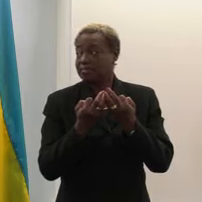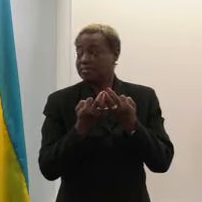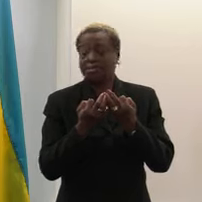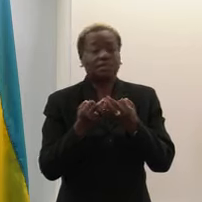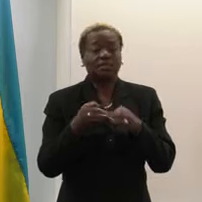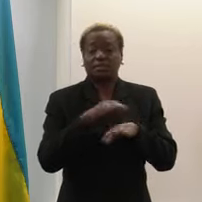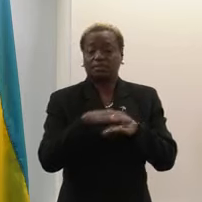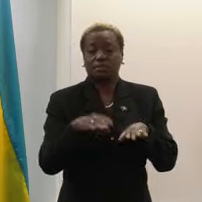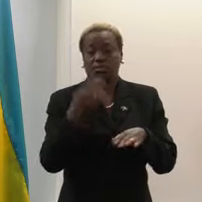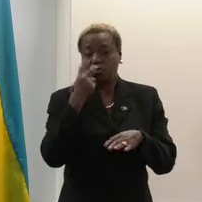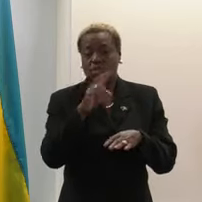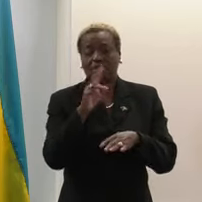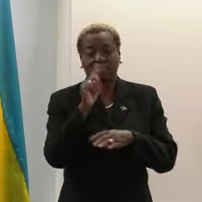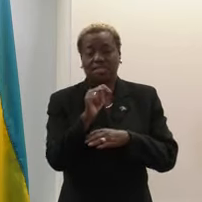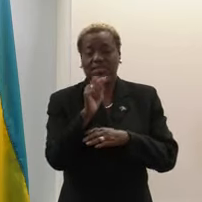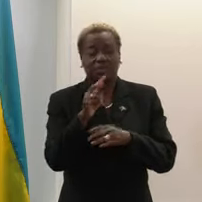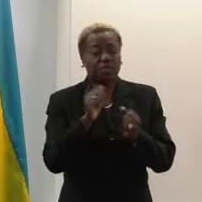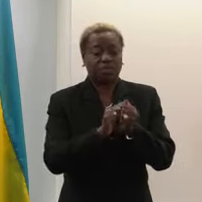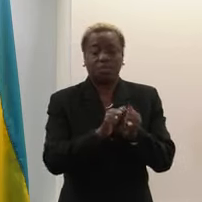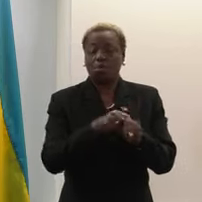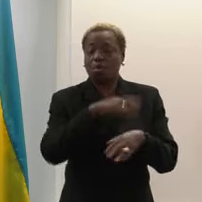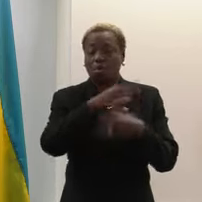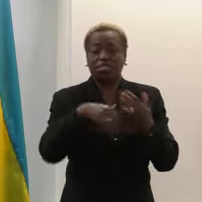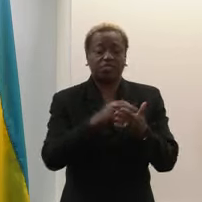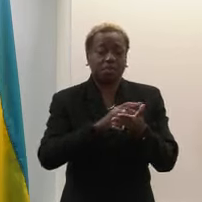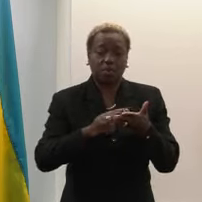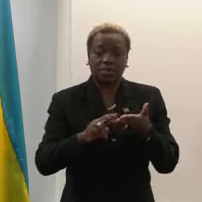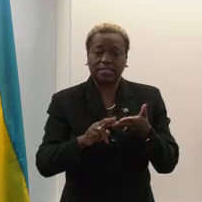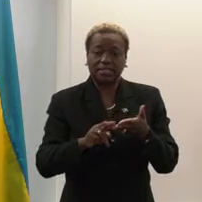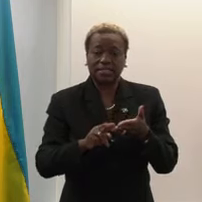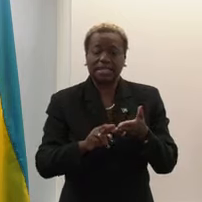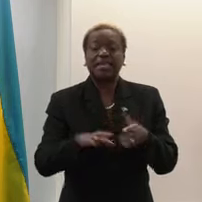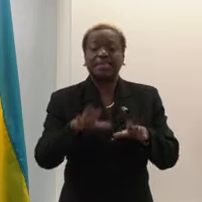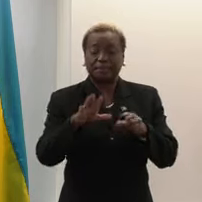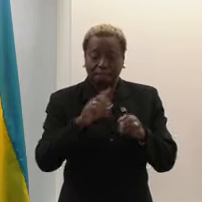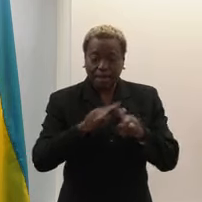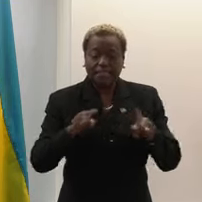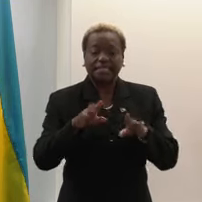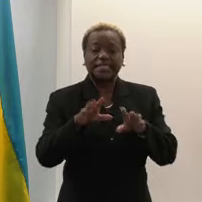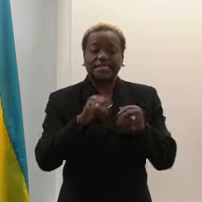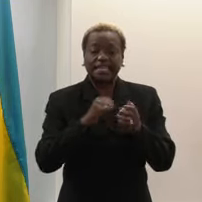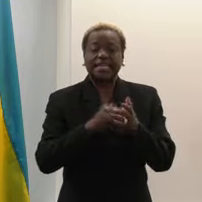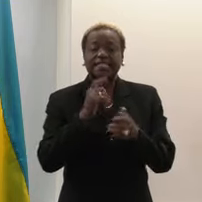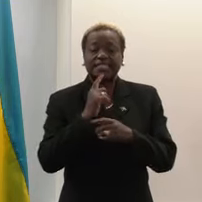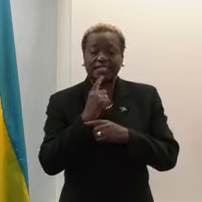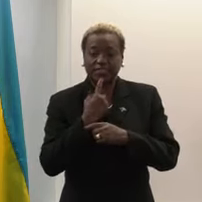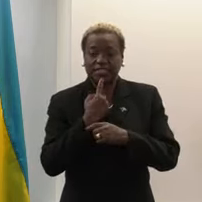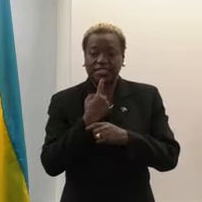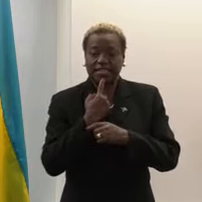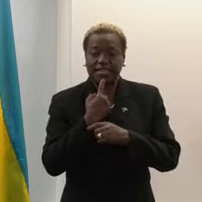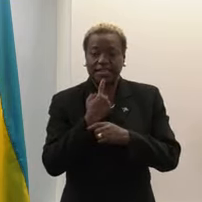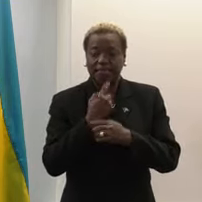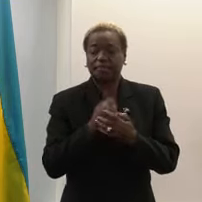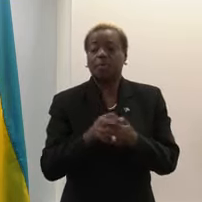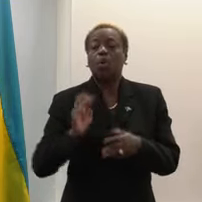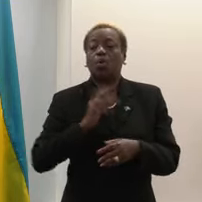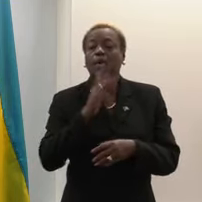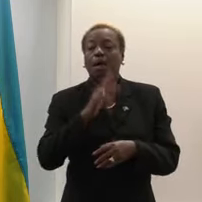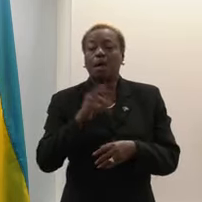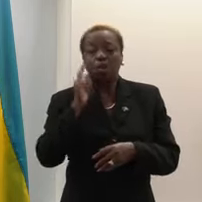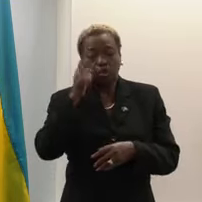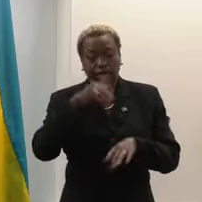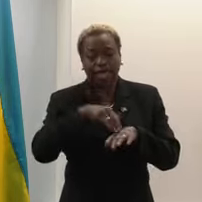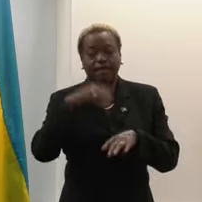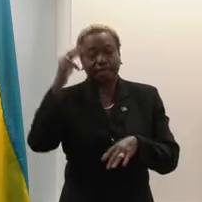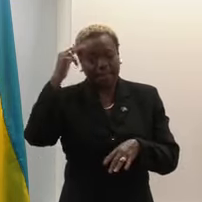television with these reports, but on the other hand, still take it seriously. So to answer your question simply about mental health, yes, we are looking at it,